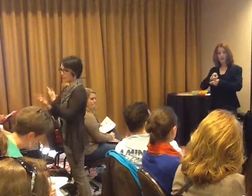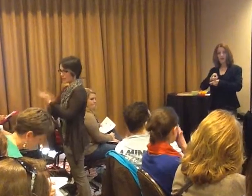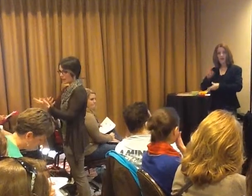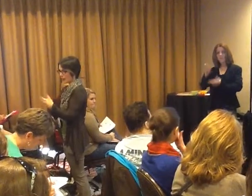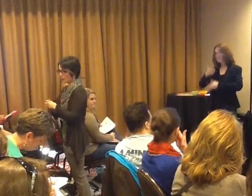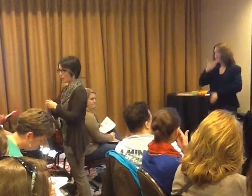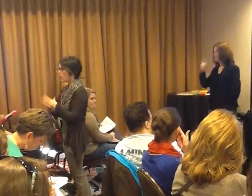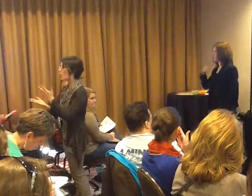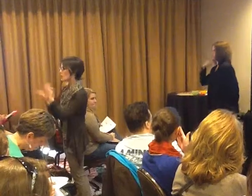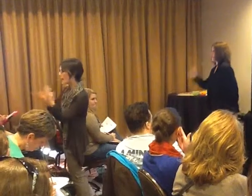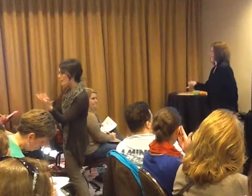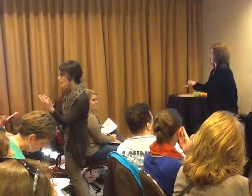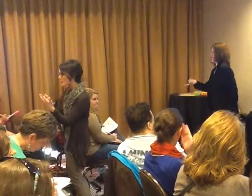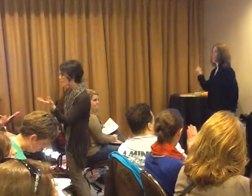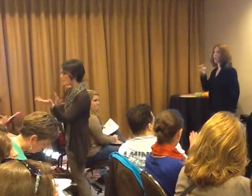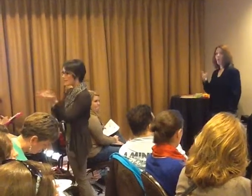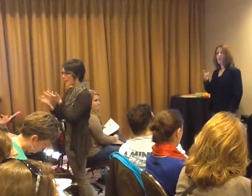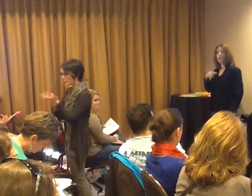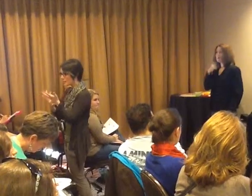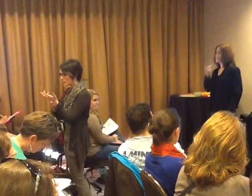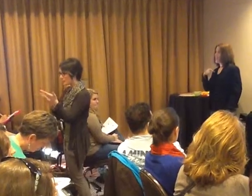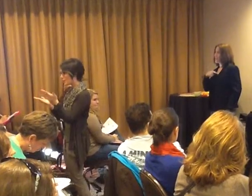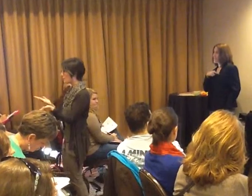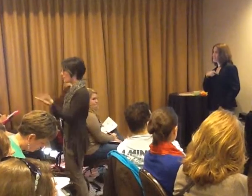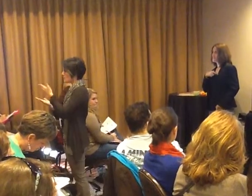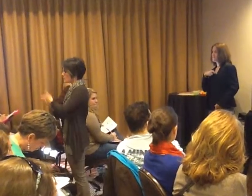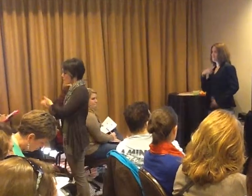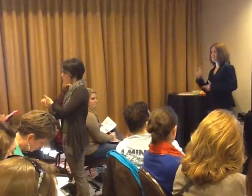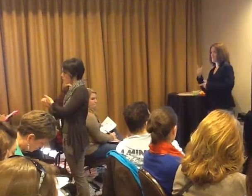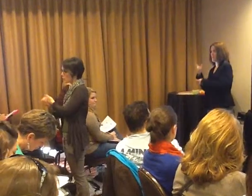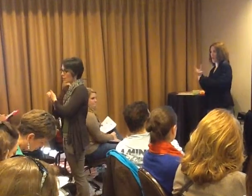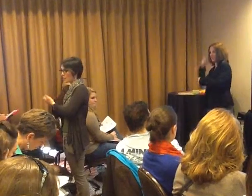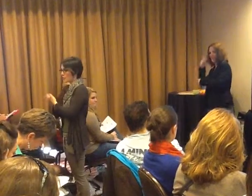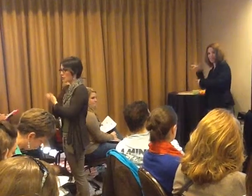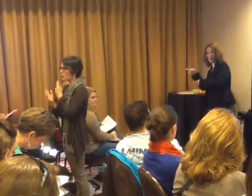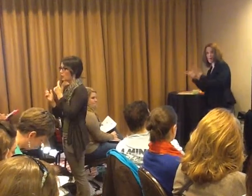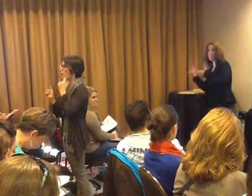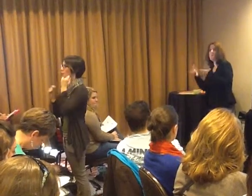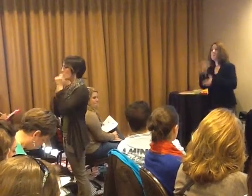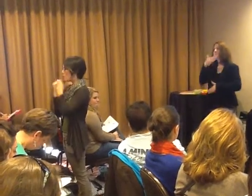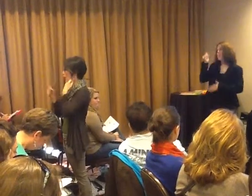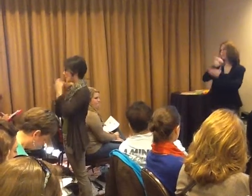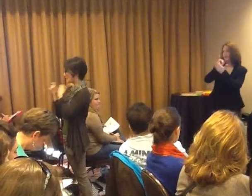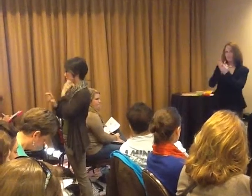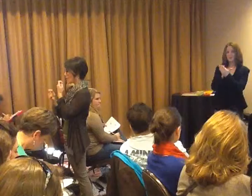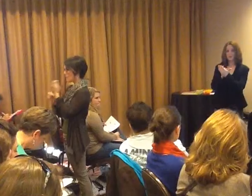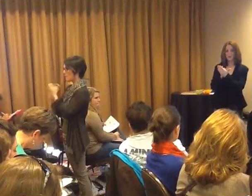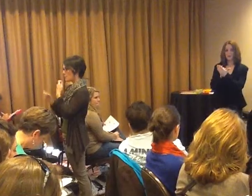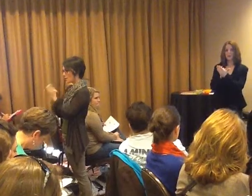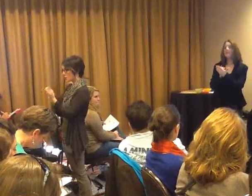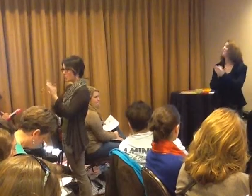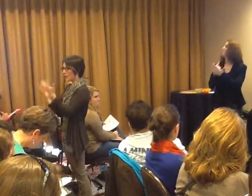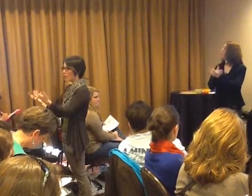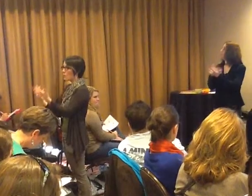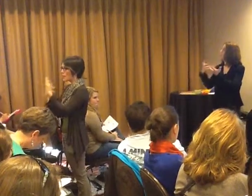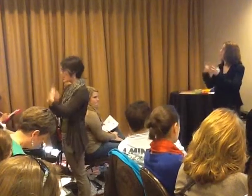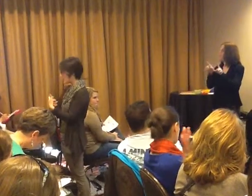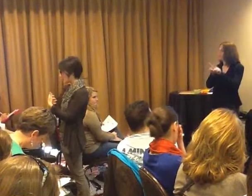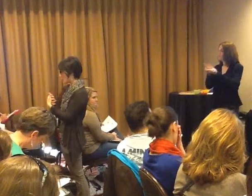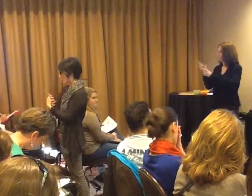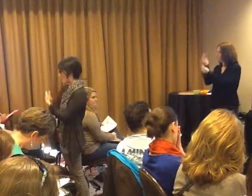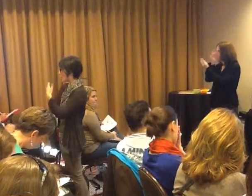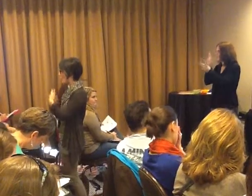better at telling us or tell us, and maybe that's really difficult. They might be better at drawing a picture. So we want the same information, but how